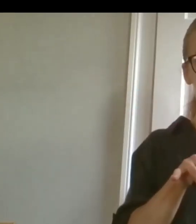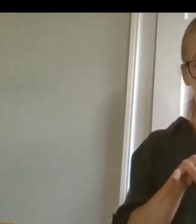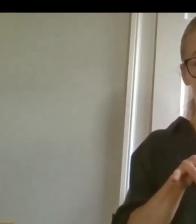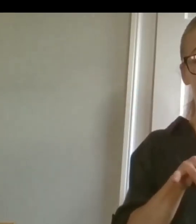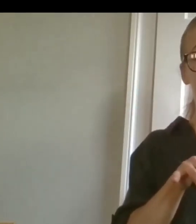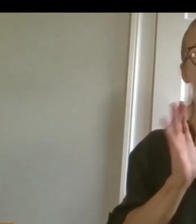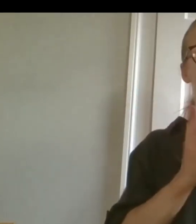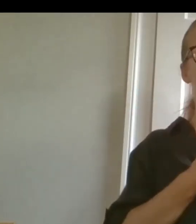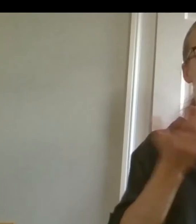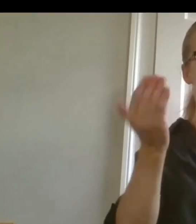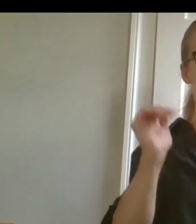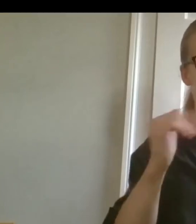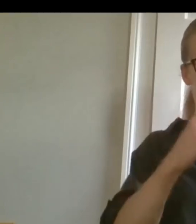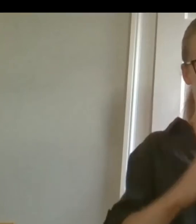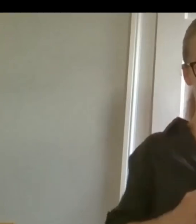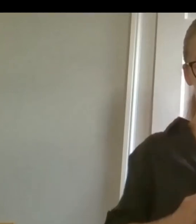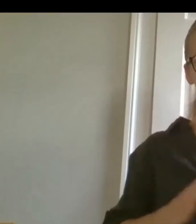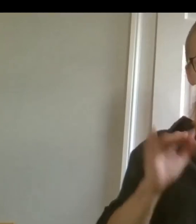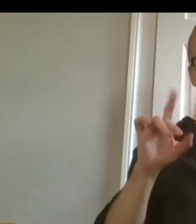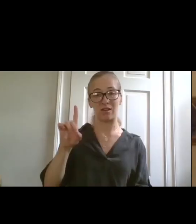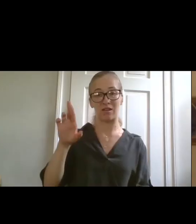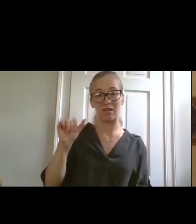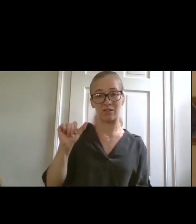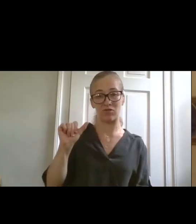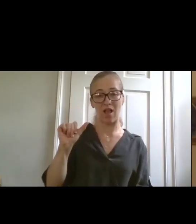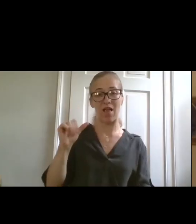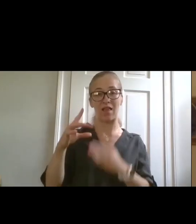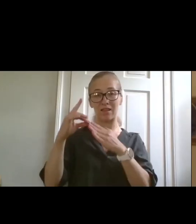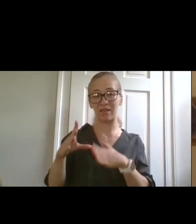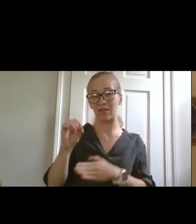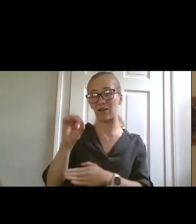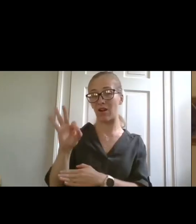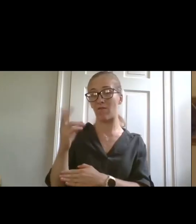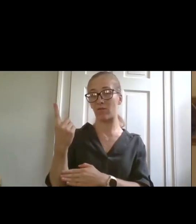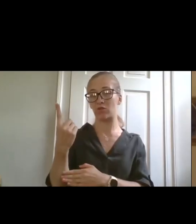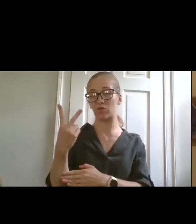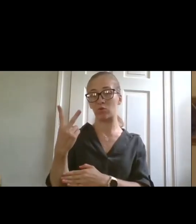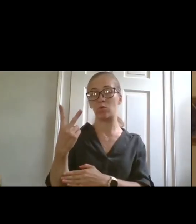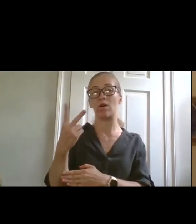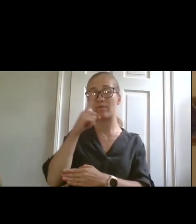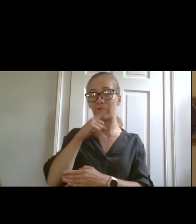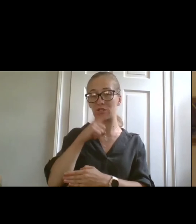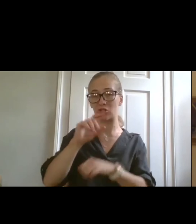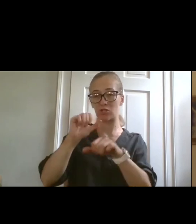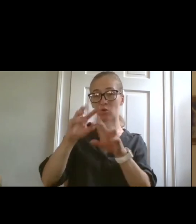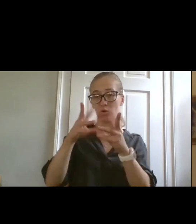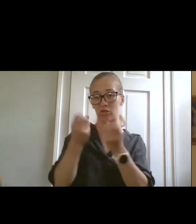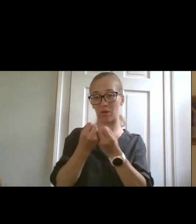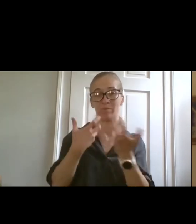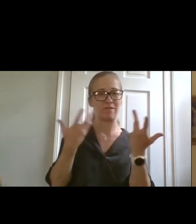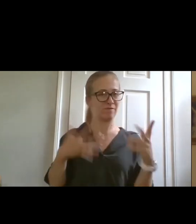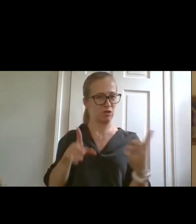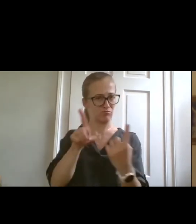our next reader is Idra Novey, leader of one of our two fiction workshops. I've met